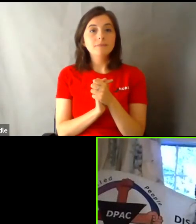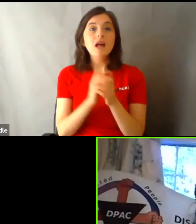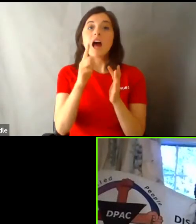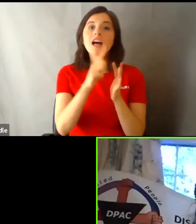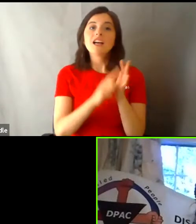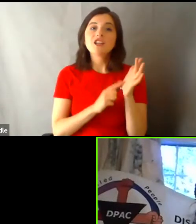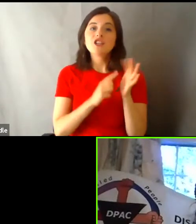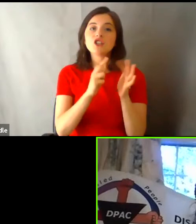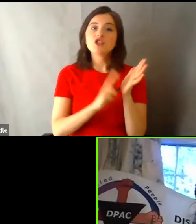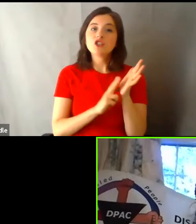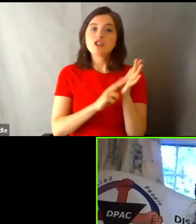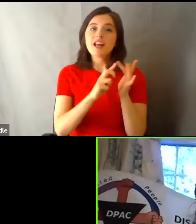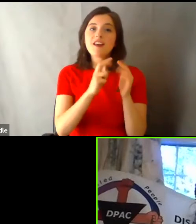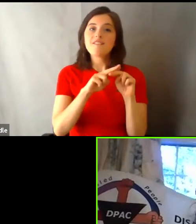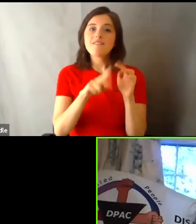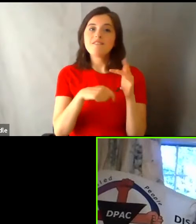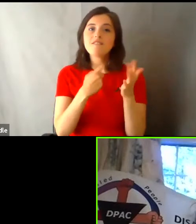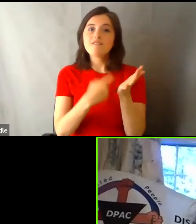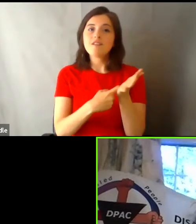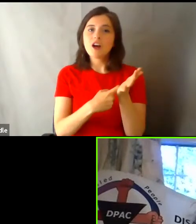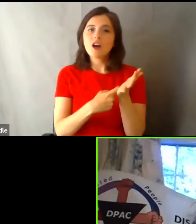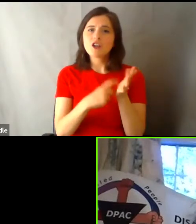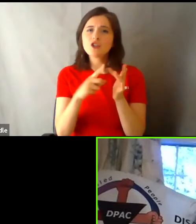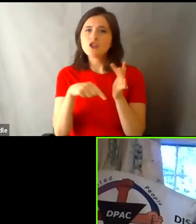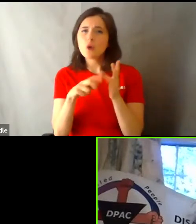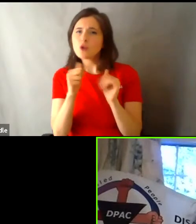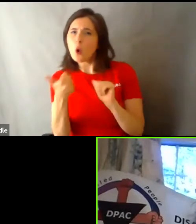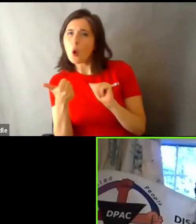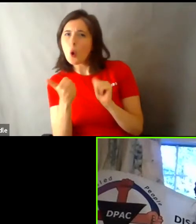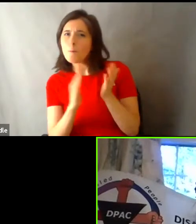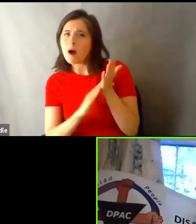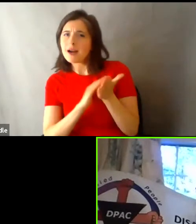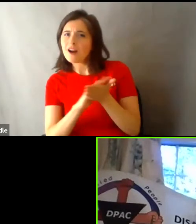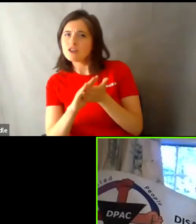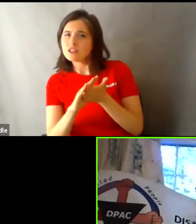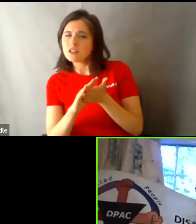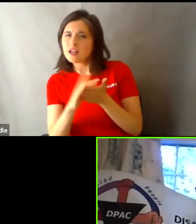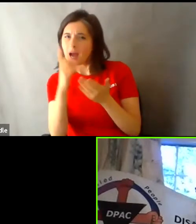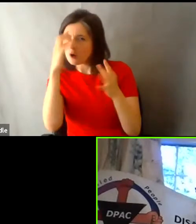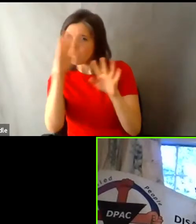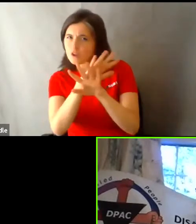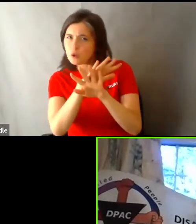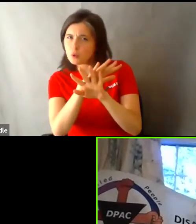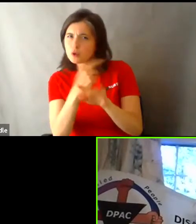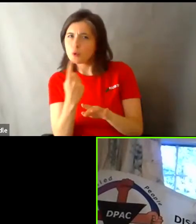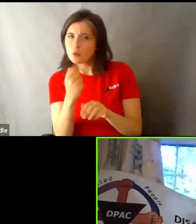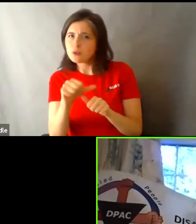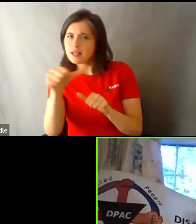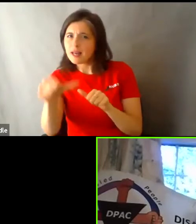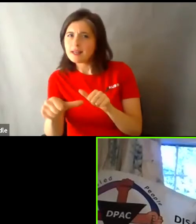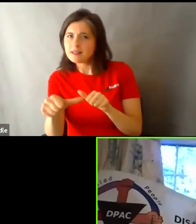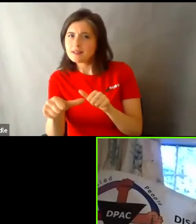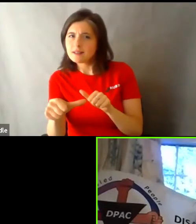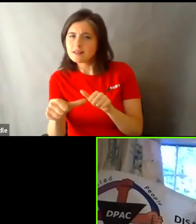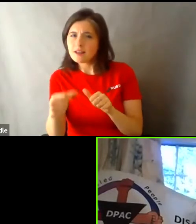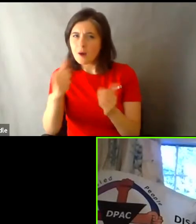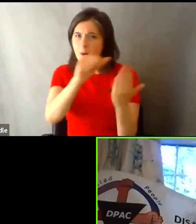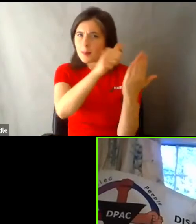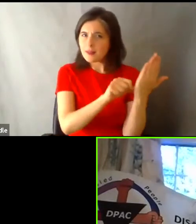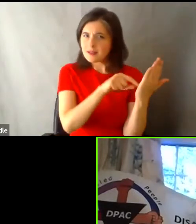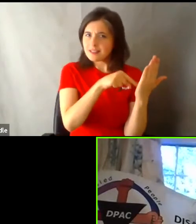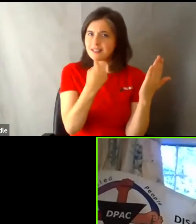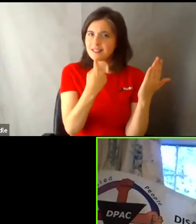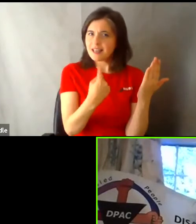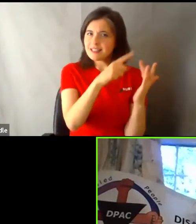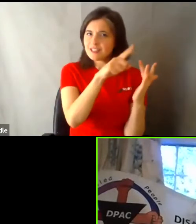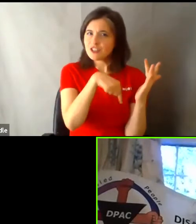Jennifer Jones. Oh, is it Mark Harrison? I'm confused. Who have I got on here? I've got Jennifer Jones next,